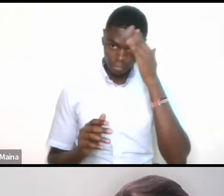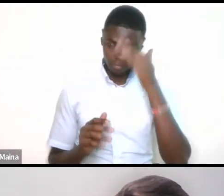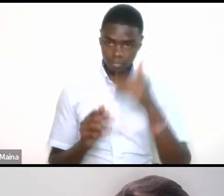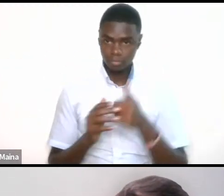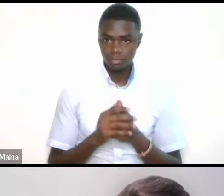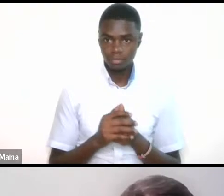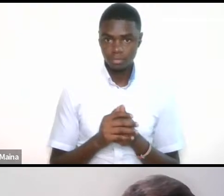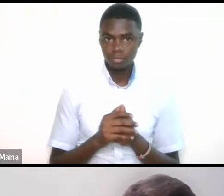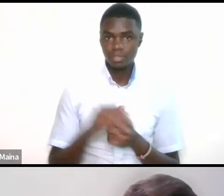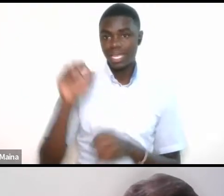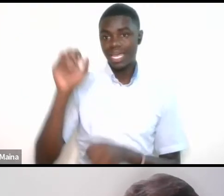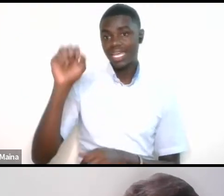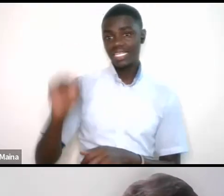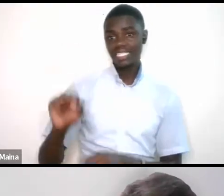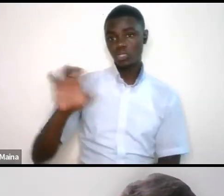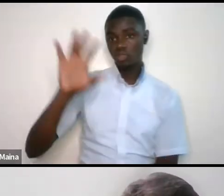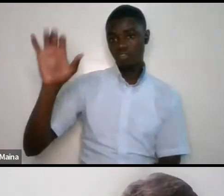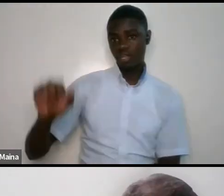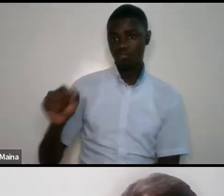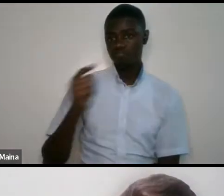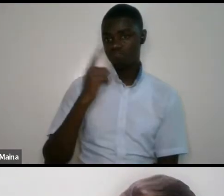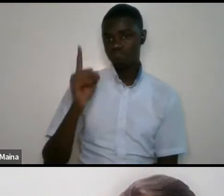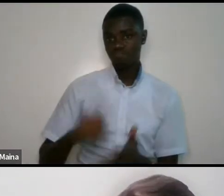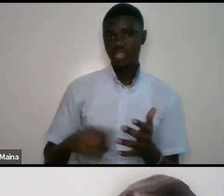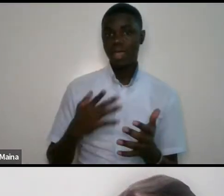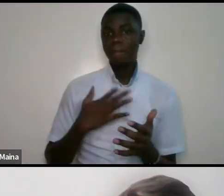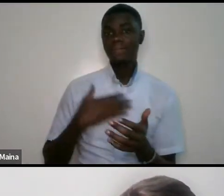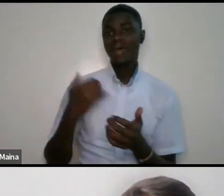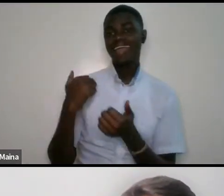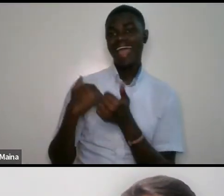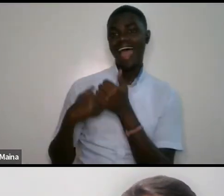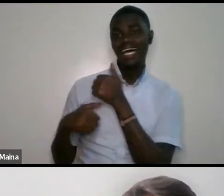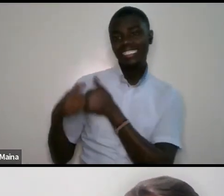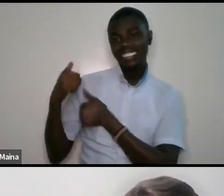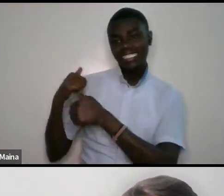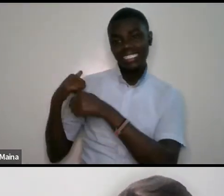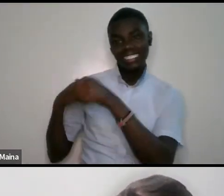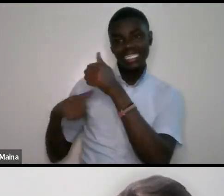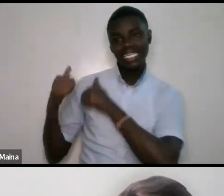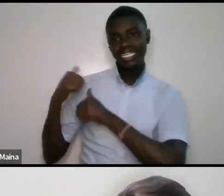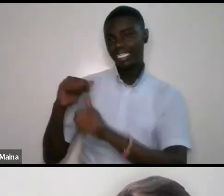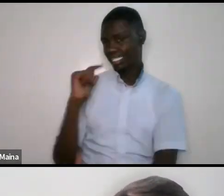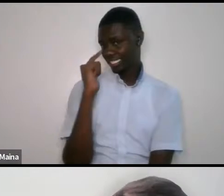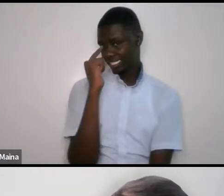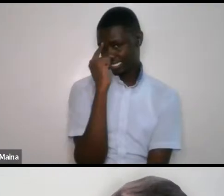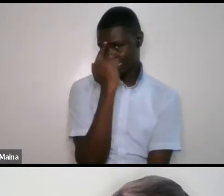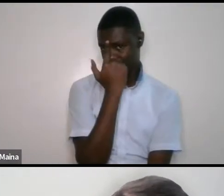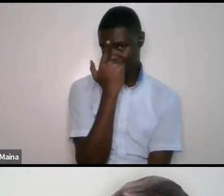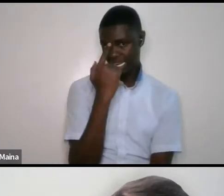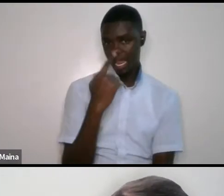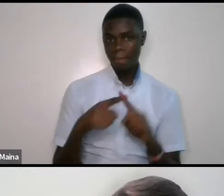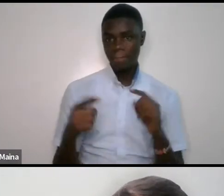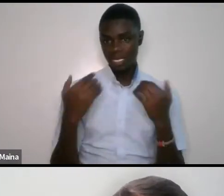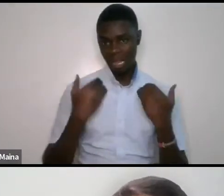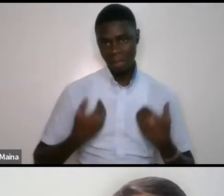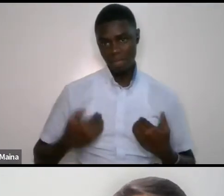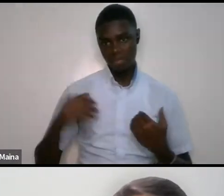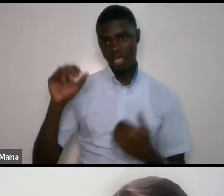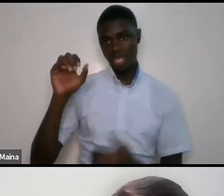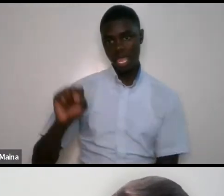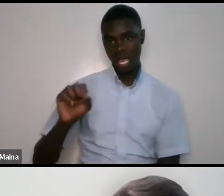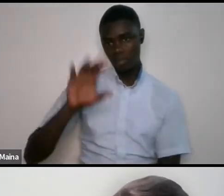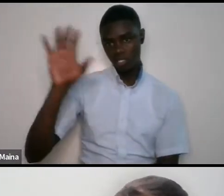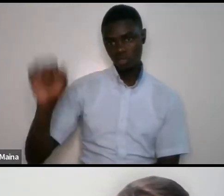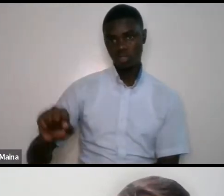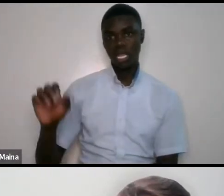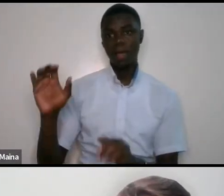South Africa, they would say my ancestry is Indian, but I'm a South African. I'm a citizen of the